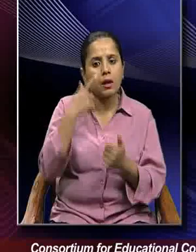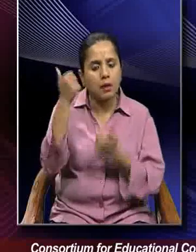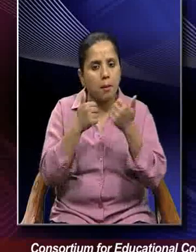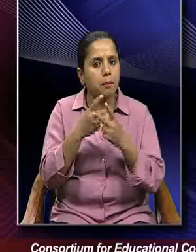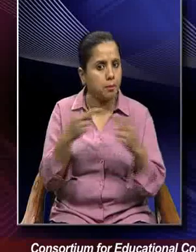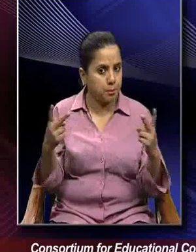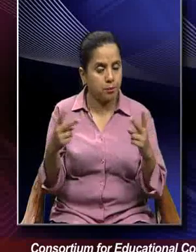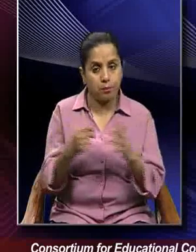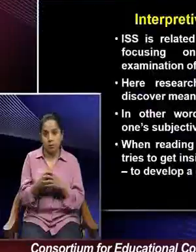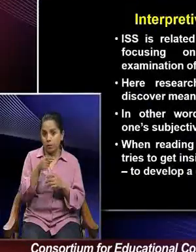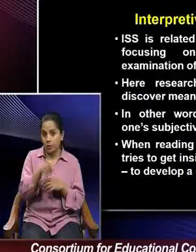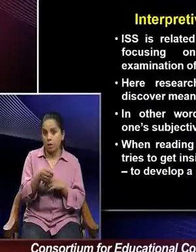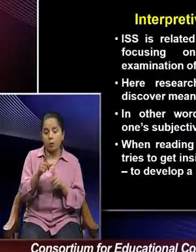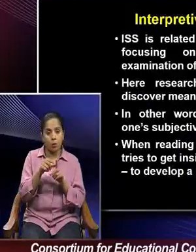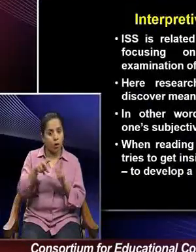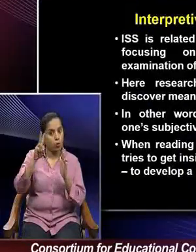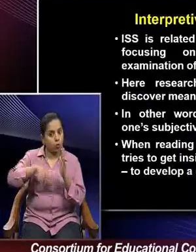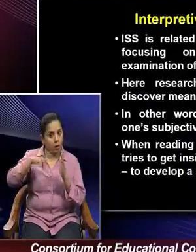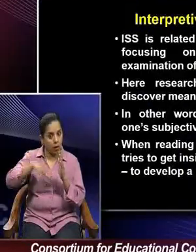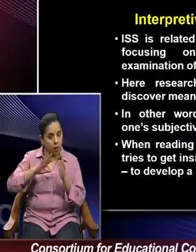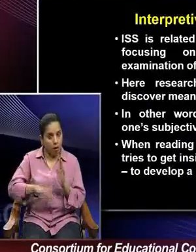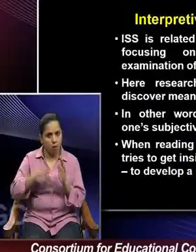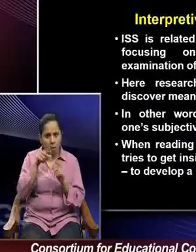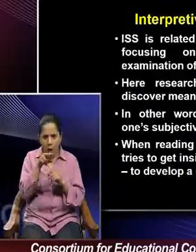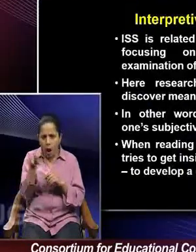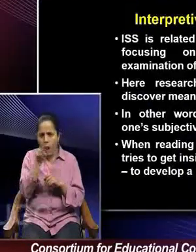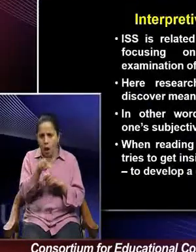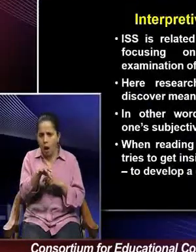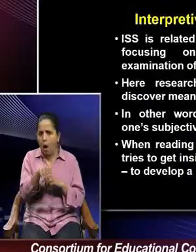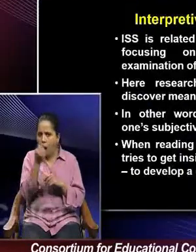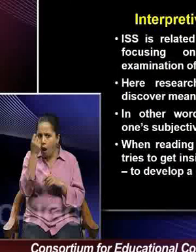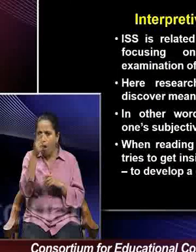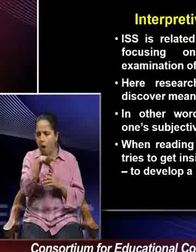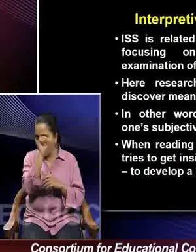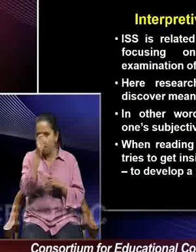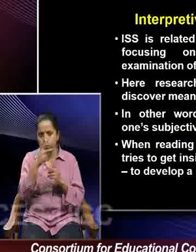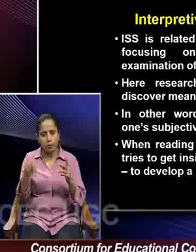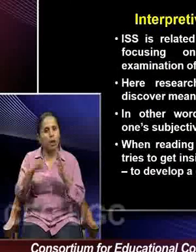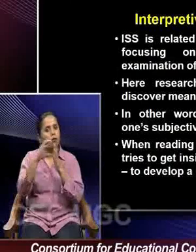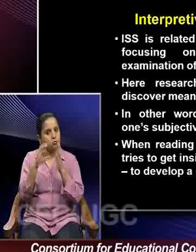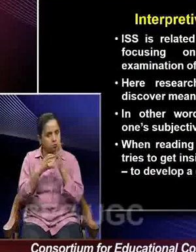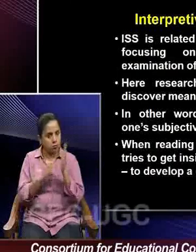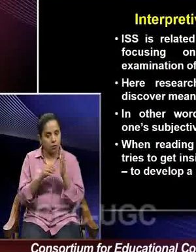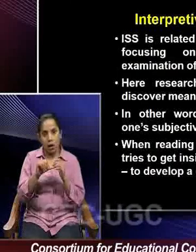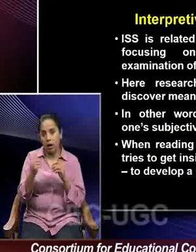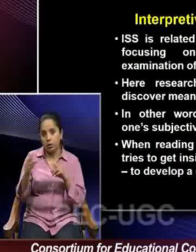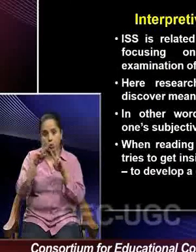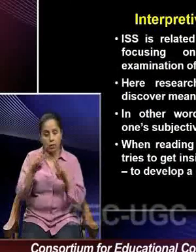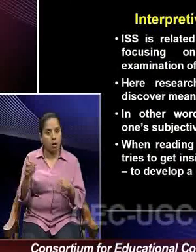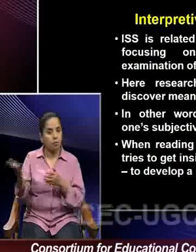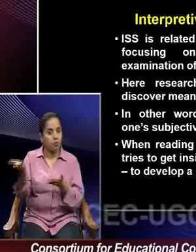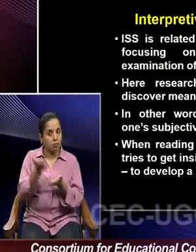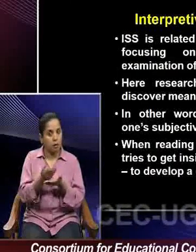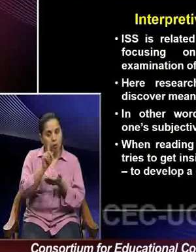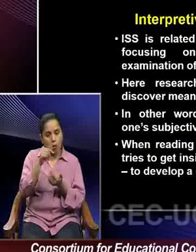here, researcher conducts reading to discover meaning embedded within texts. In other words, the researcher brings one's